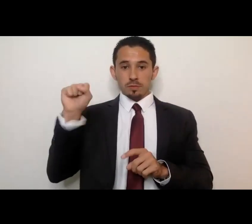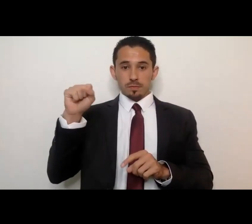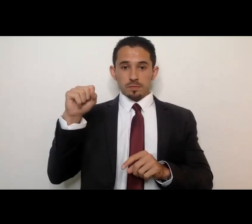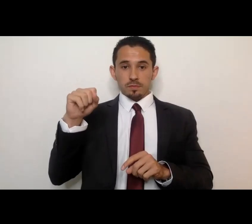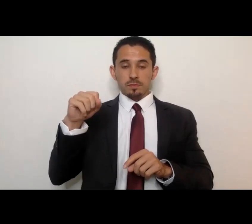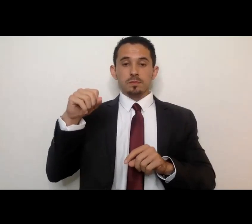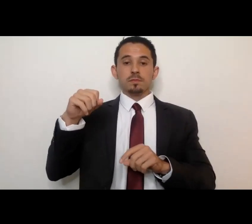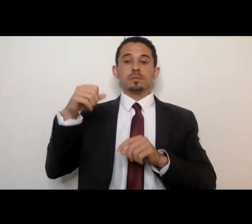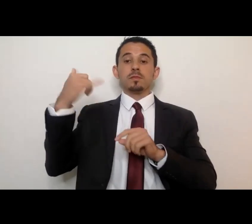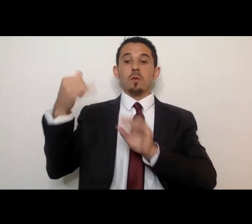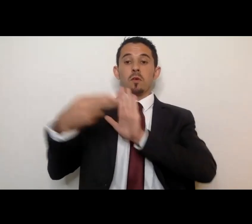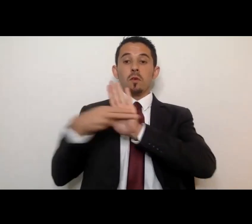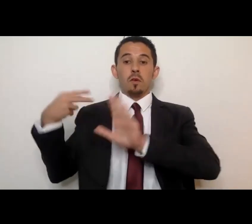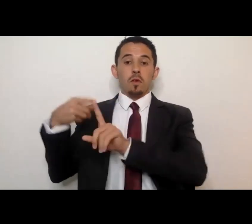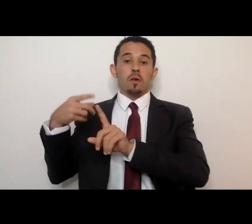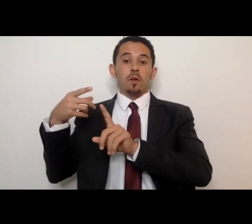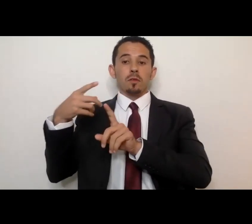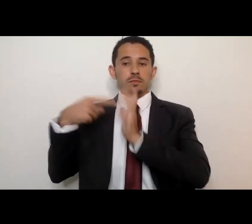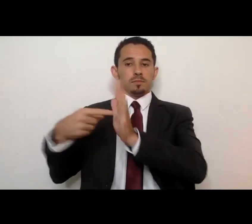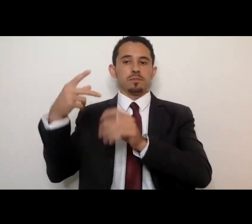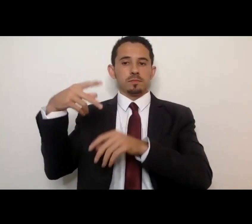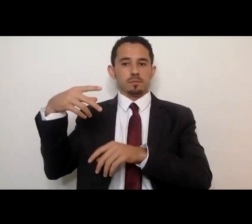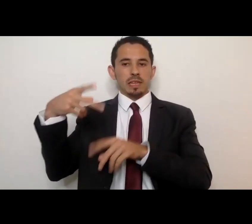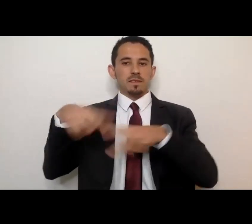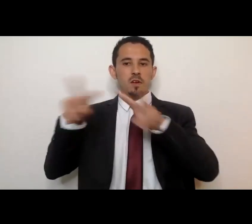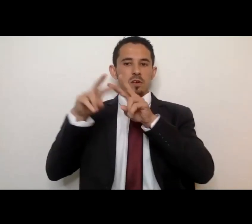And then these were collected across the 3 ecozones on the top, as you can see.